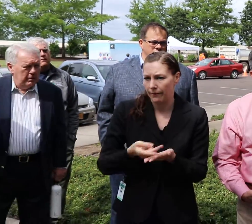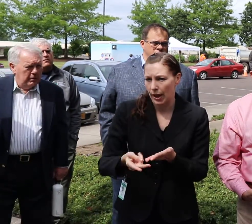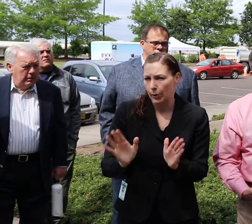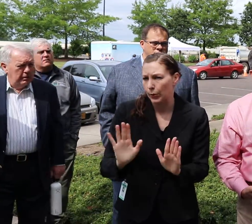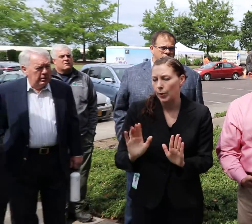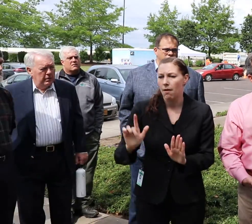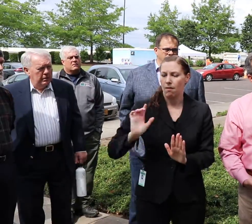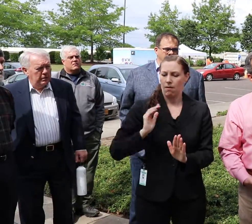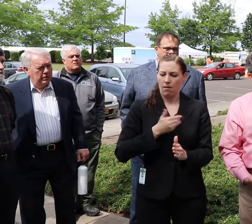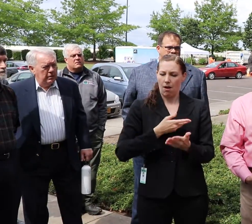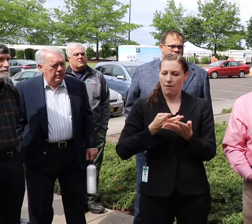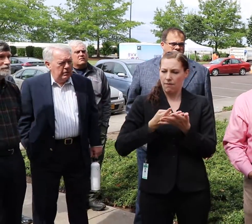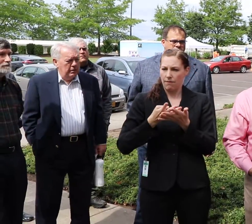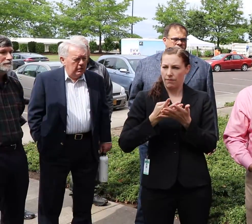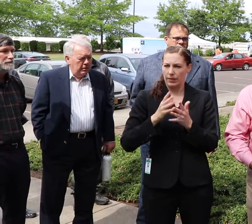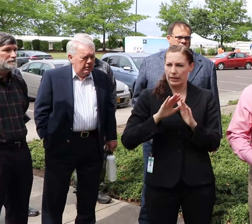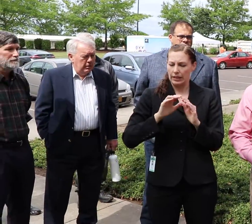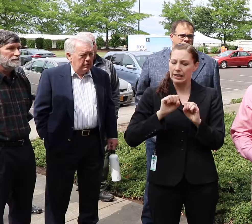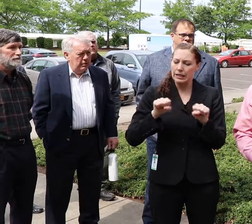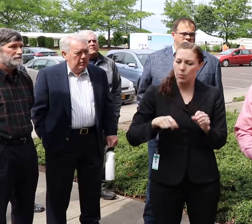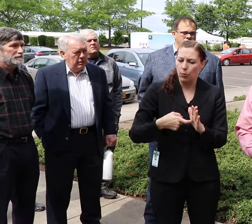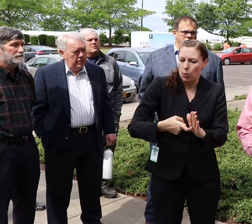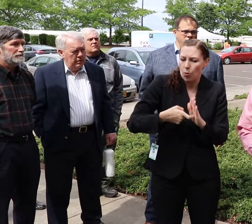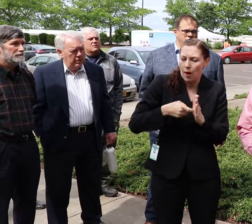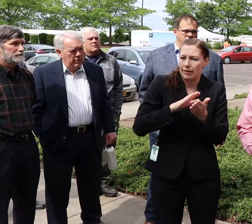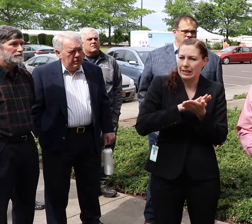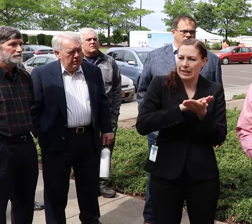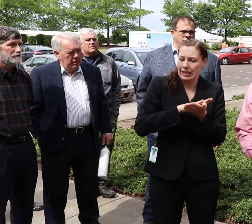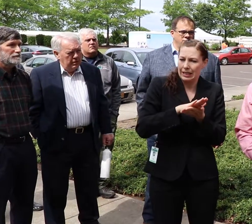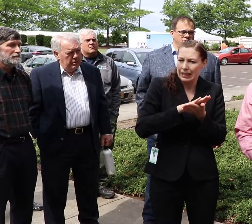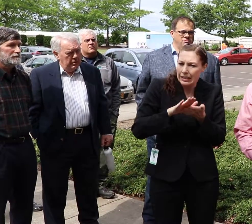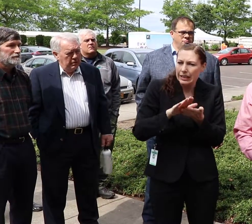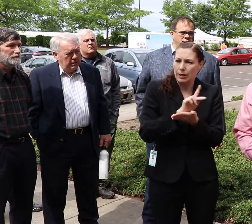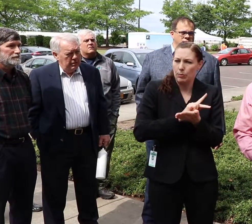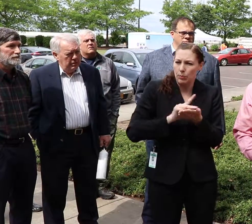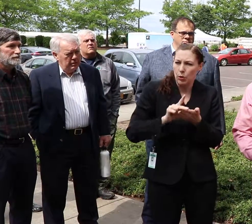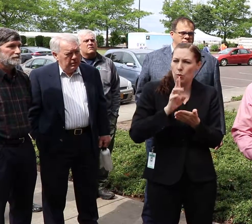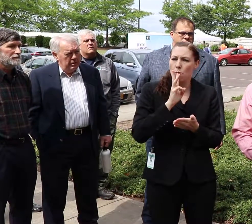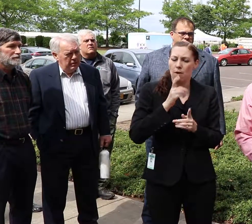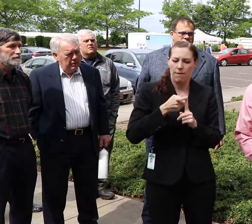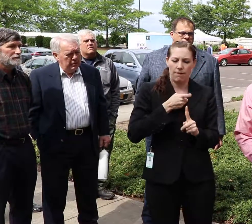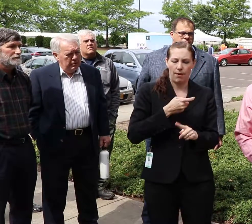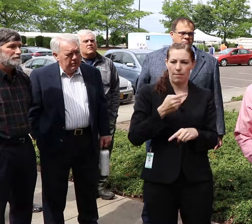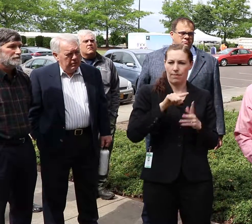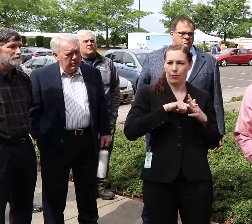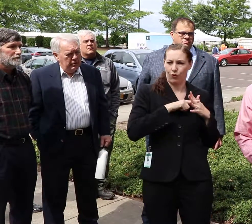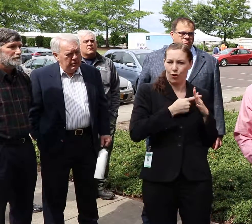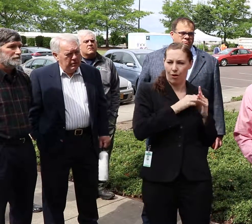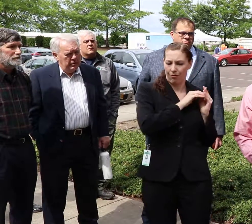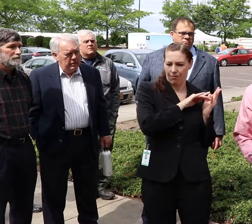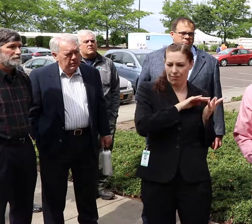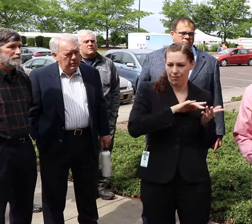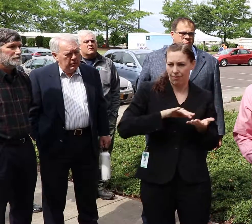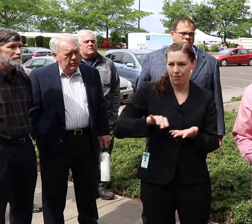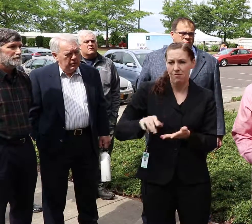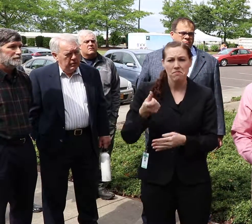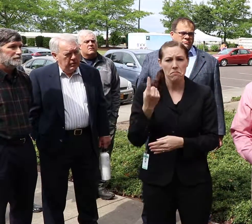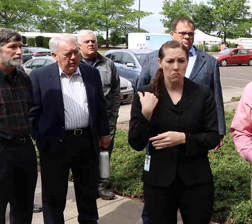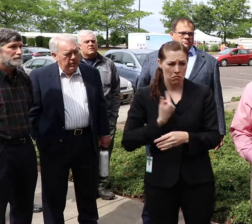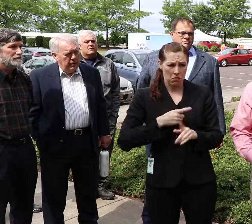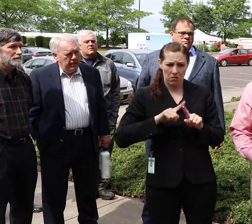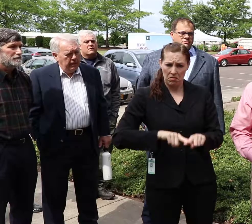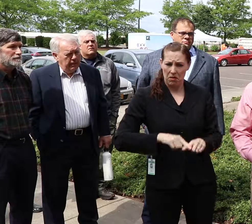system relies on clean water, clean source water. It's been a reliable system since the